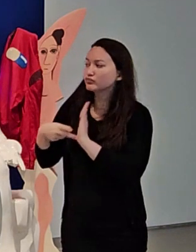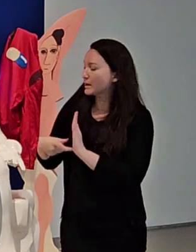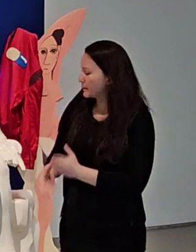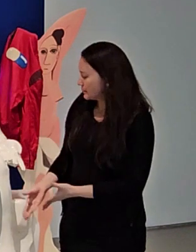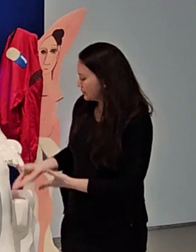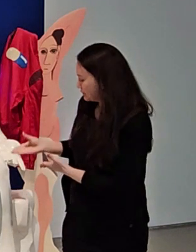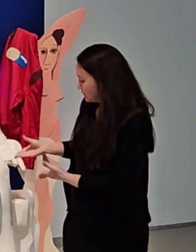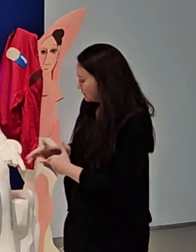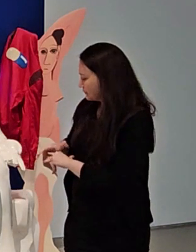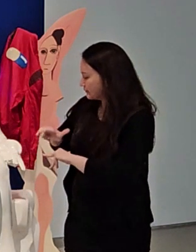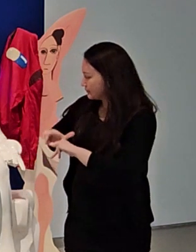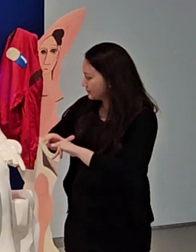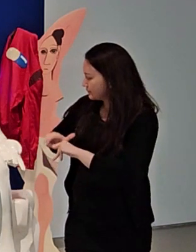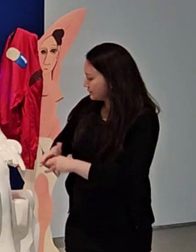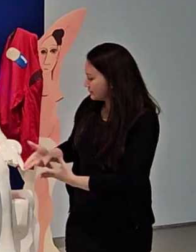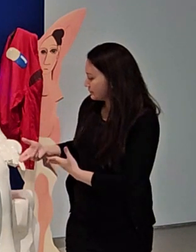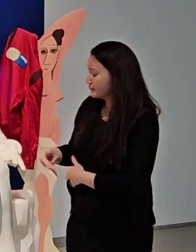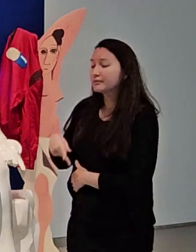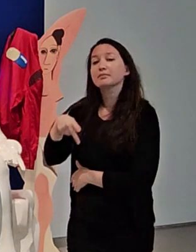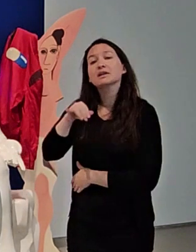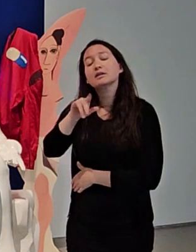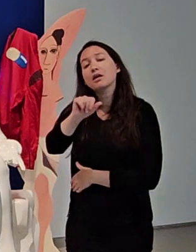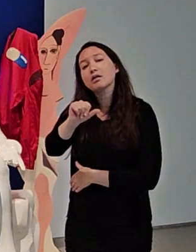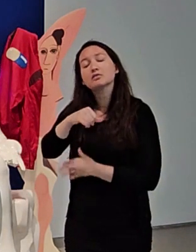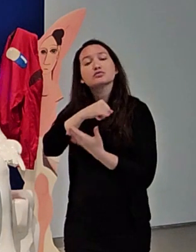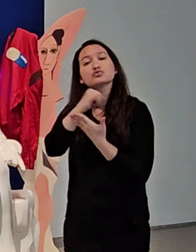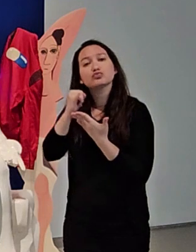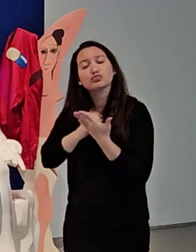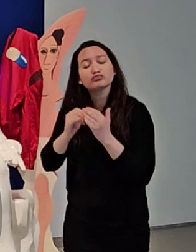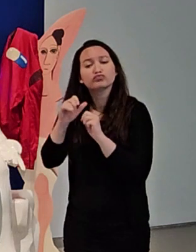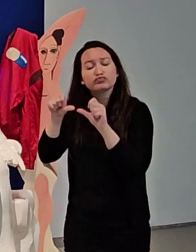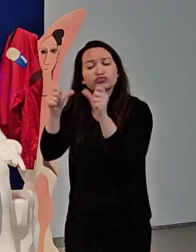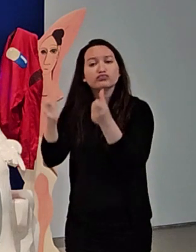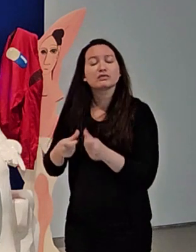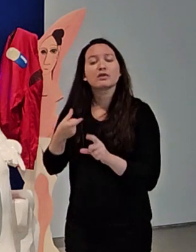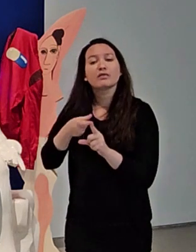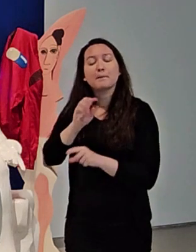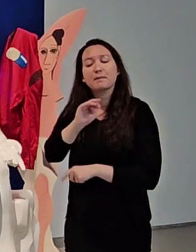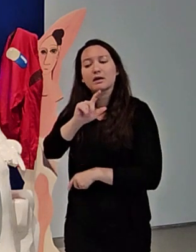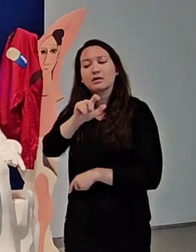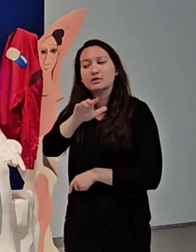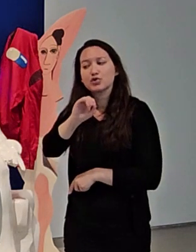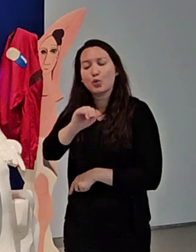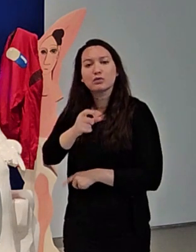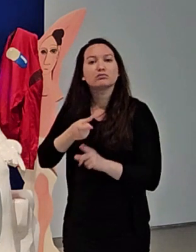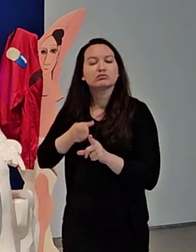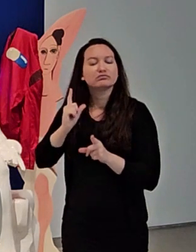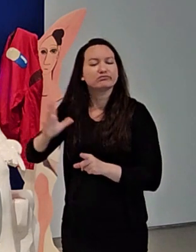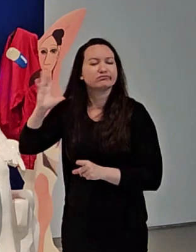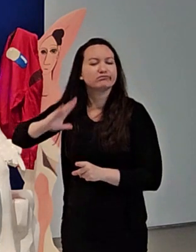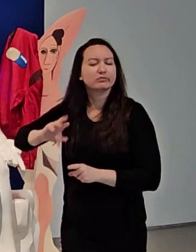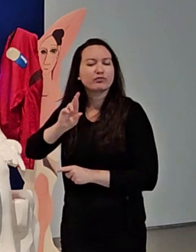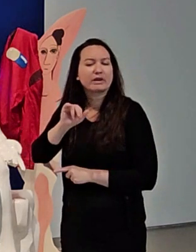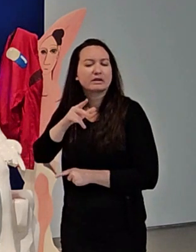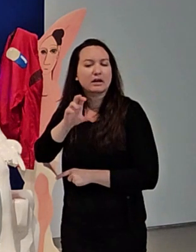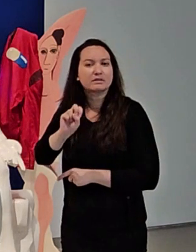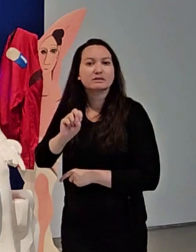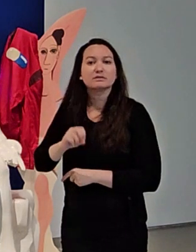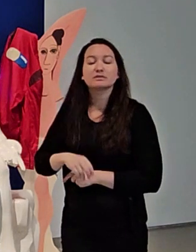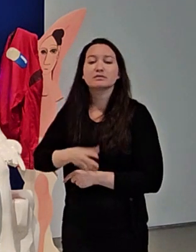is a sculpture made by Michelangelo where Mary cradles Jesus. As you move through the gallery, how many art